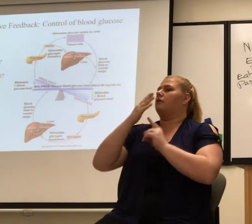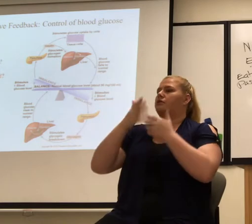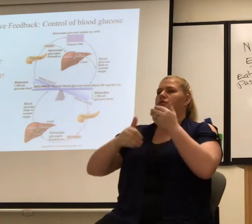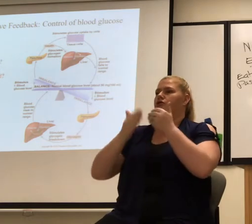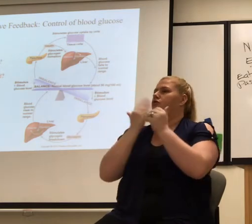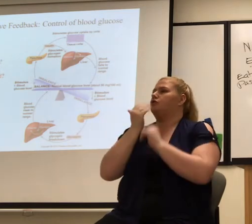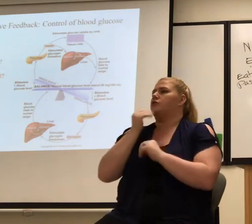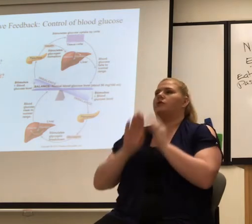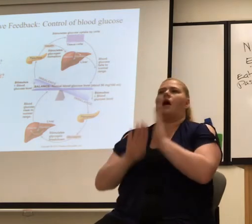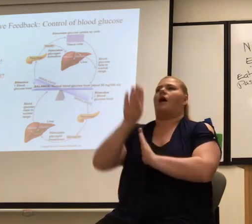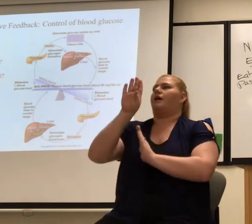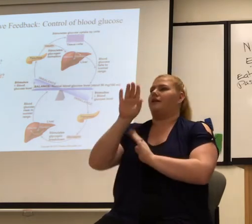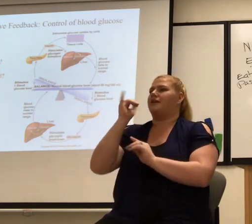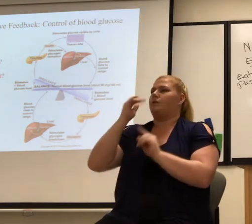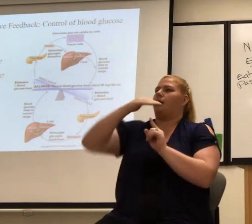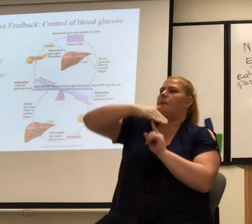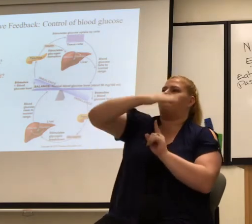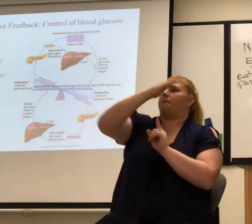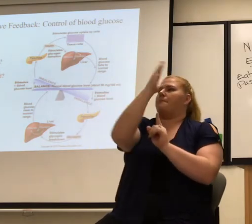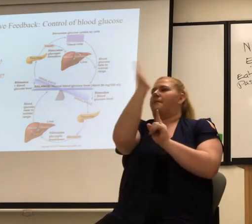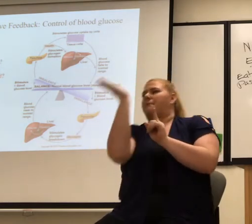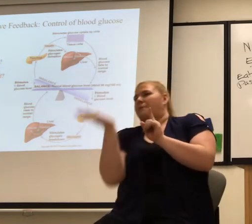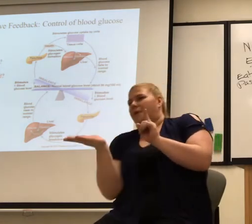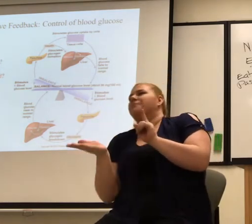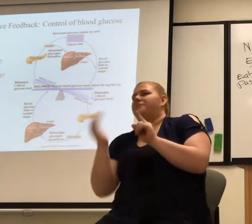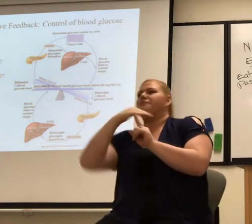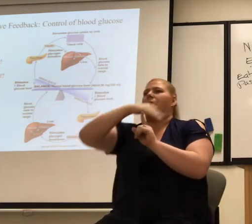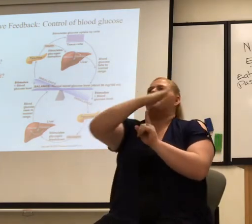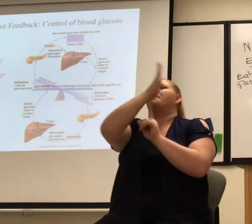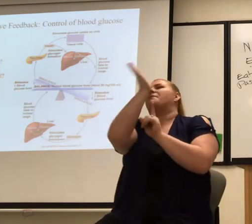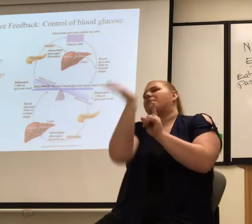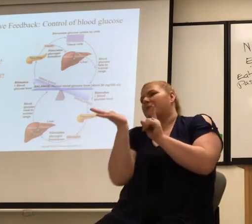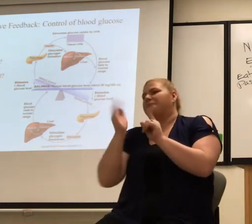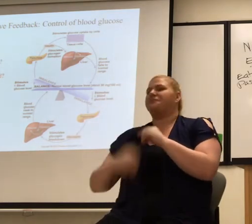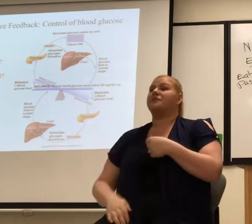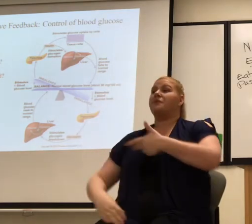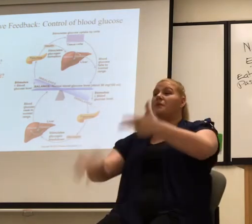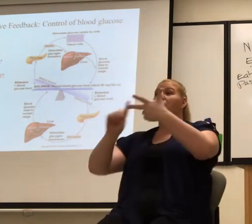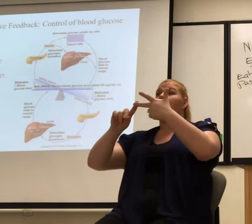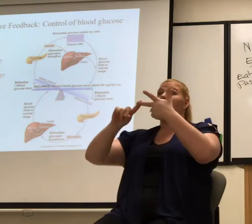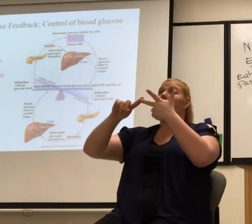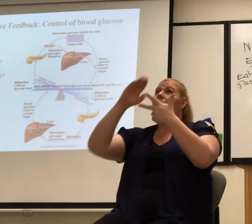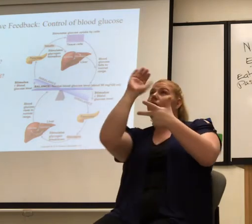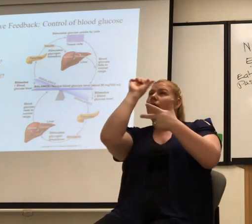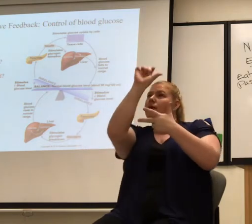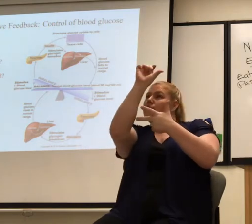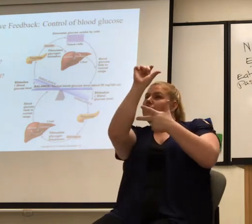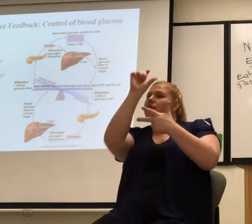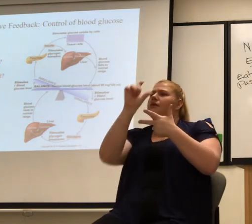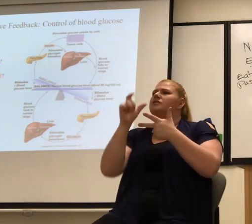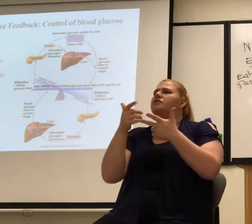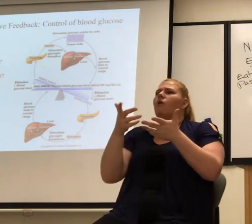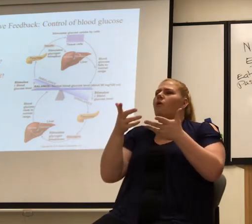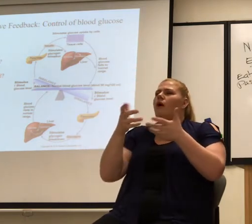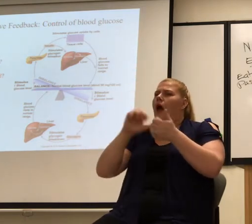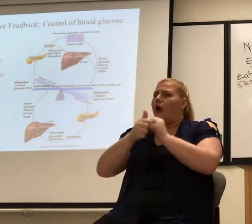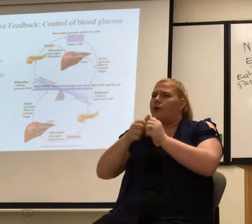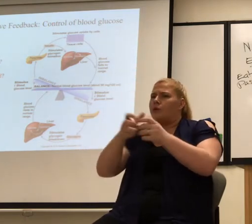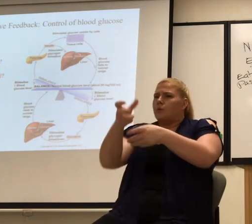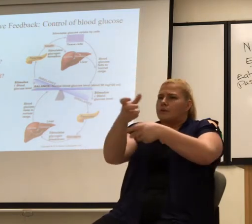step, number three, the control center. What is receiving the information and what is interpreting it and